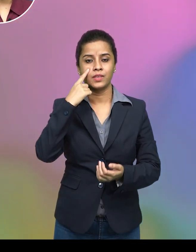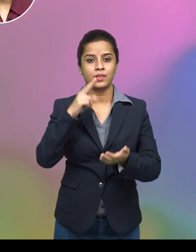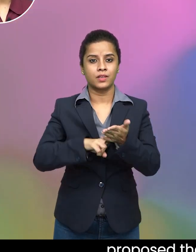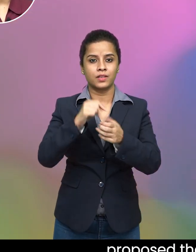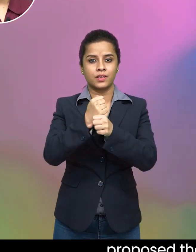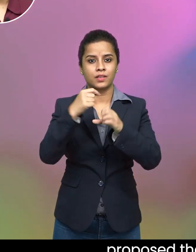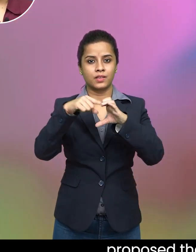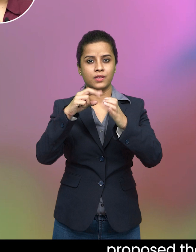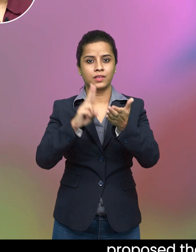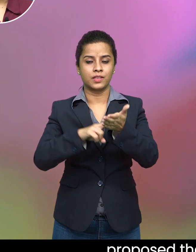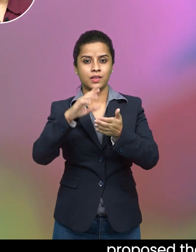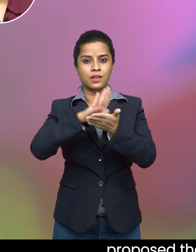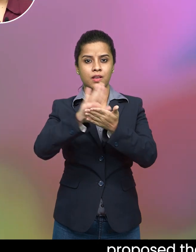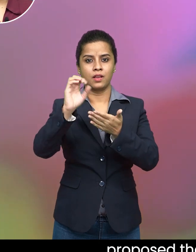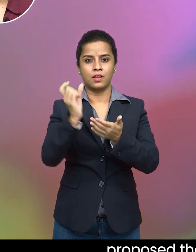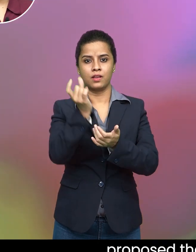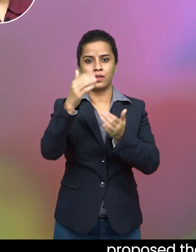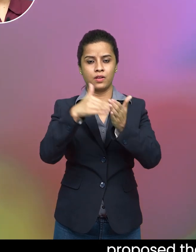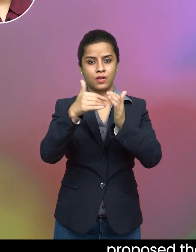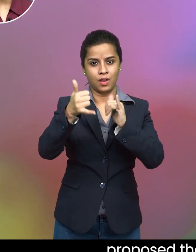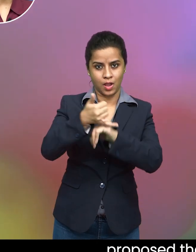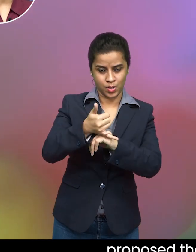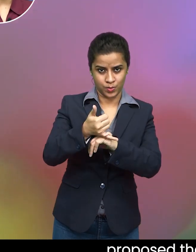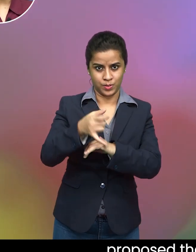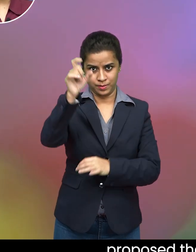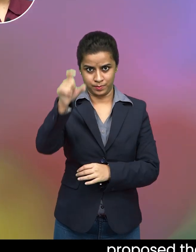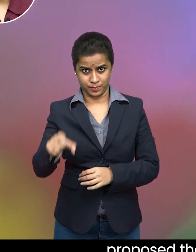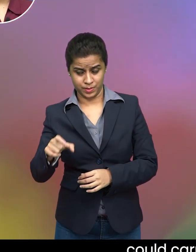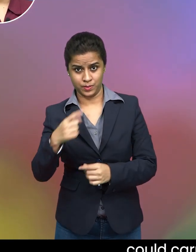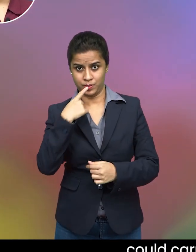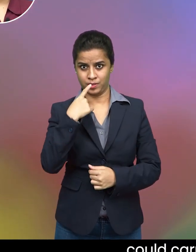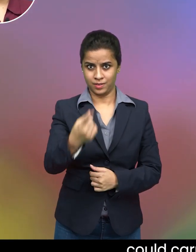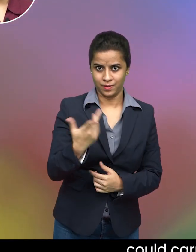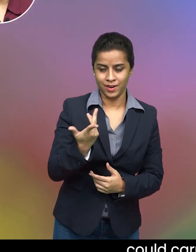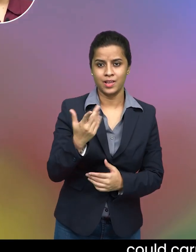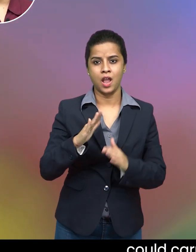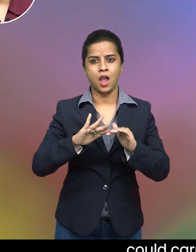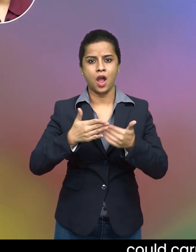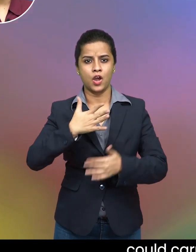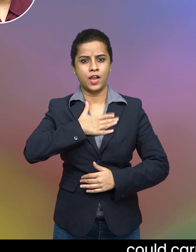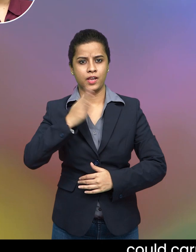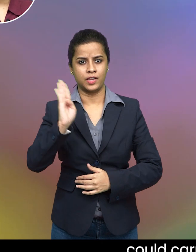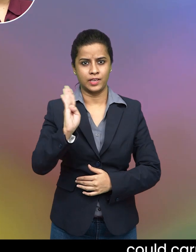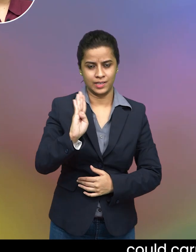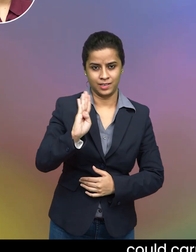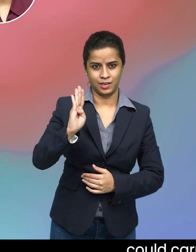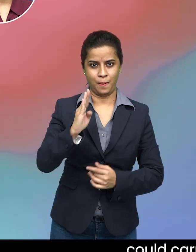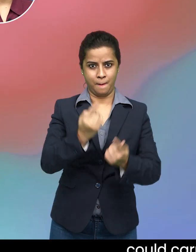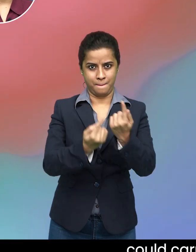Ingenhouse proposed that only green plant parts could carry out